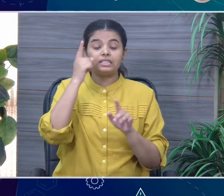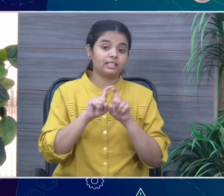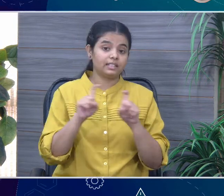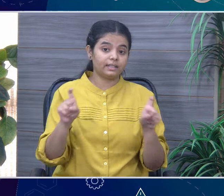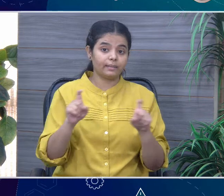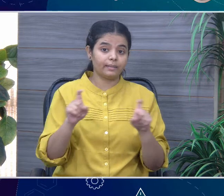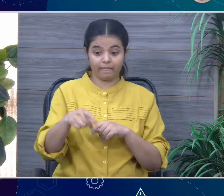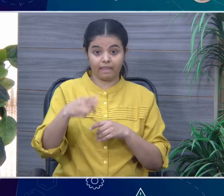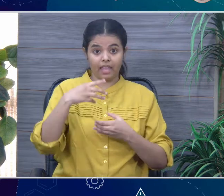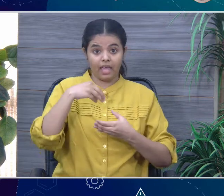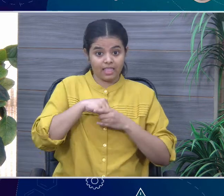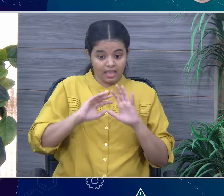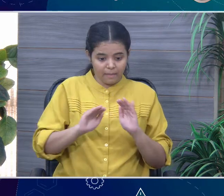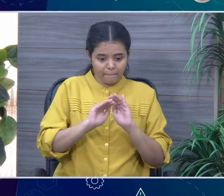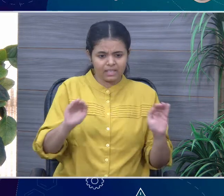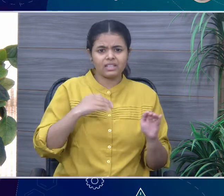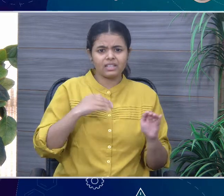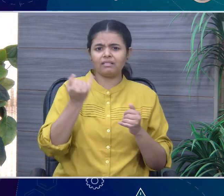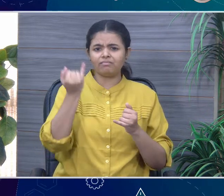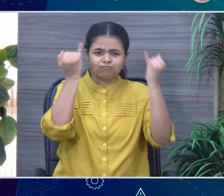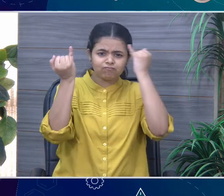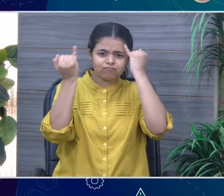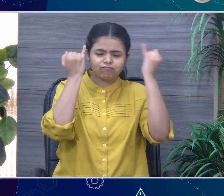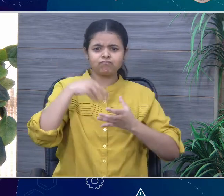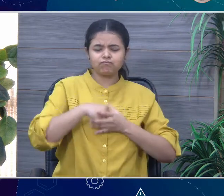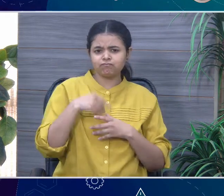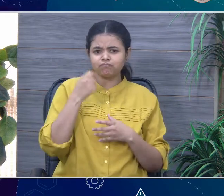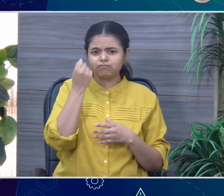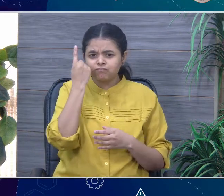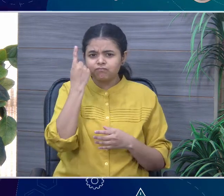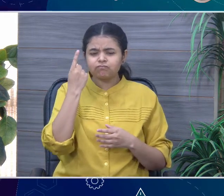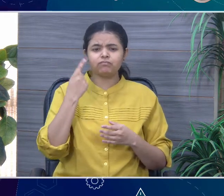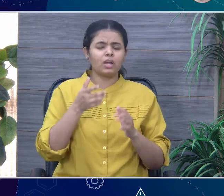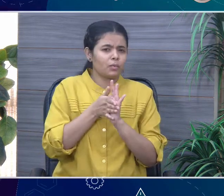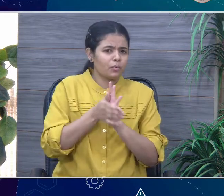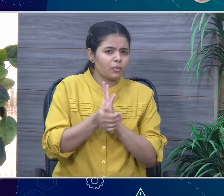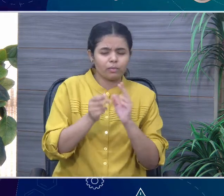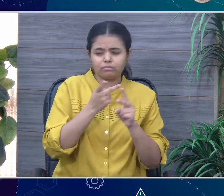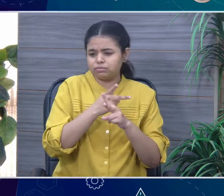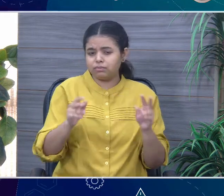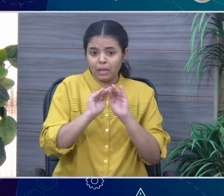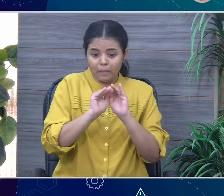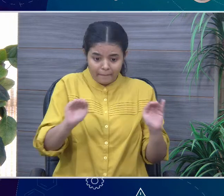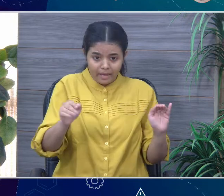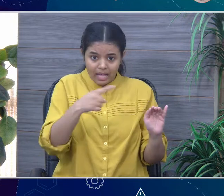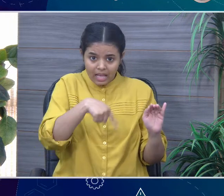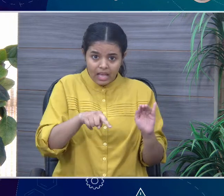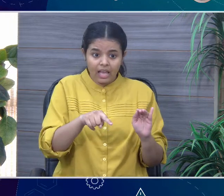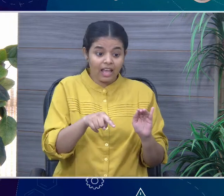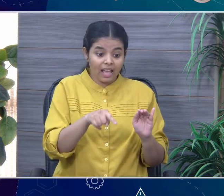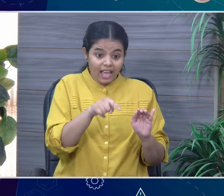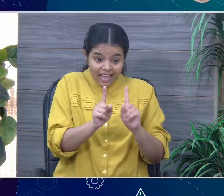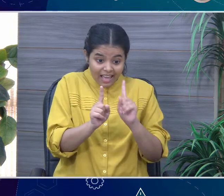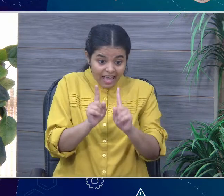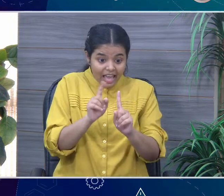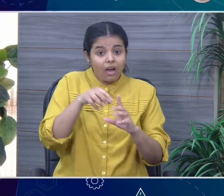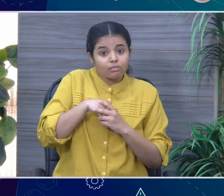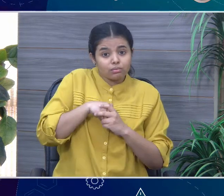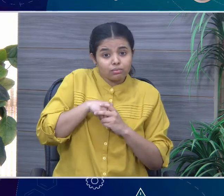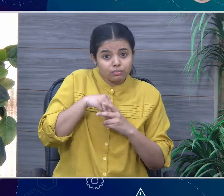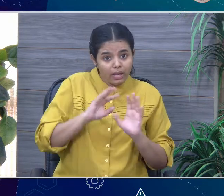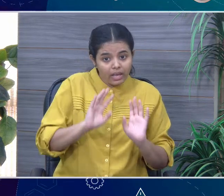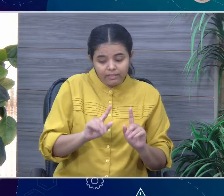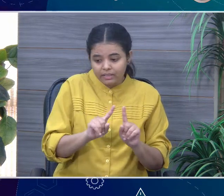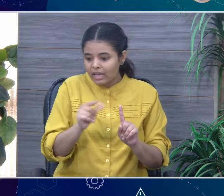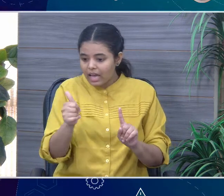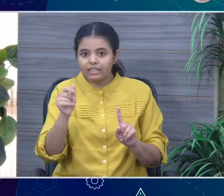the potentialities, the ideas, the understandings, the skills of one child may get transferred to the other, and also